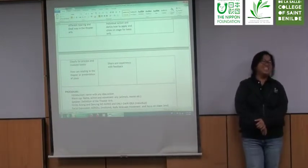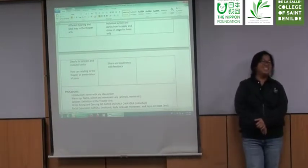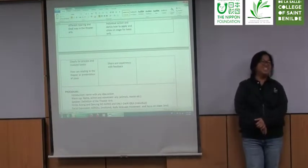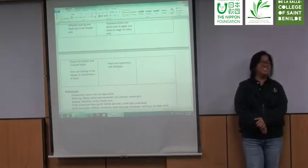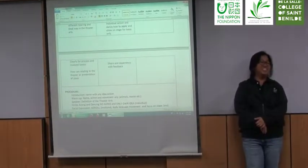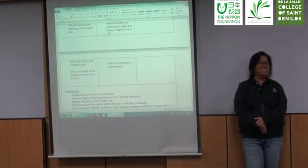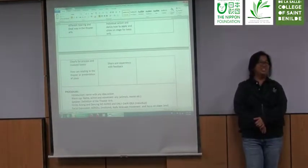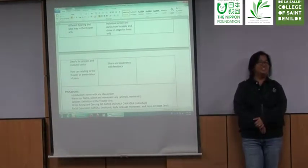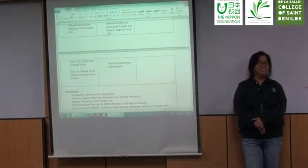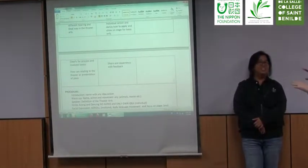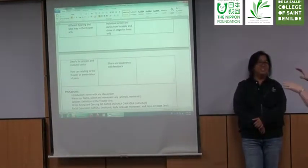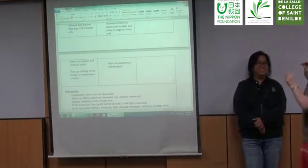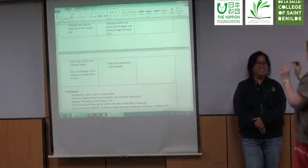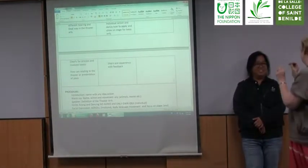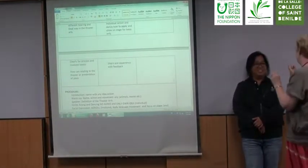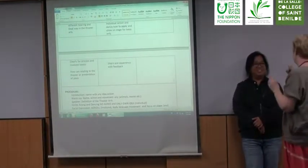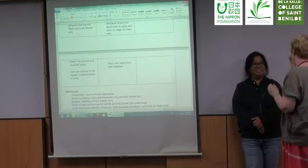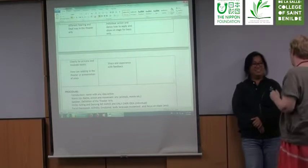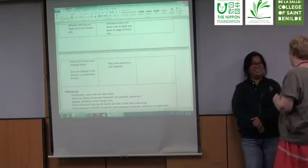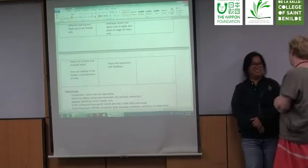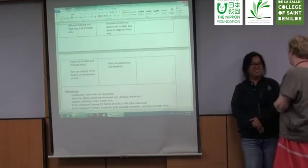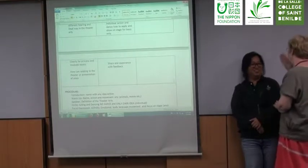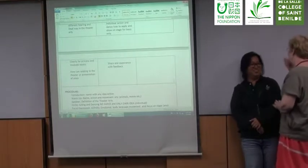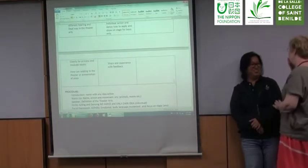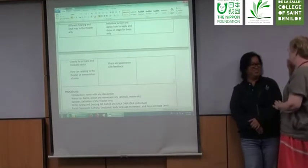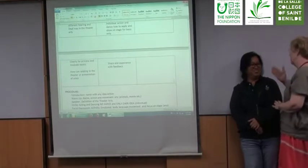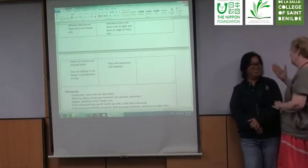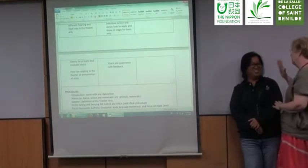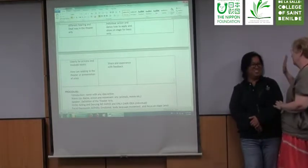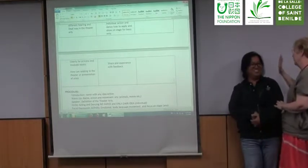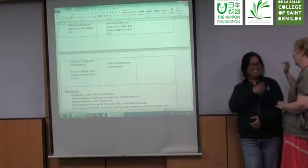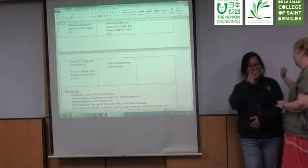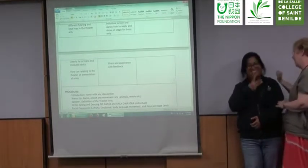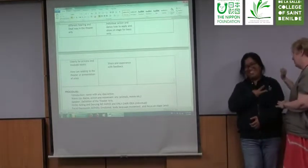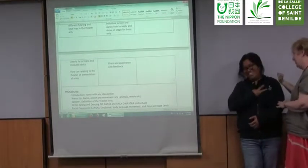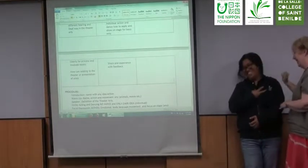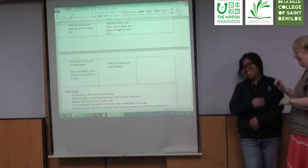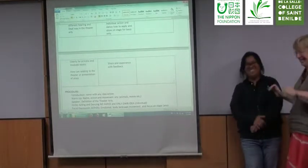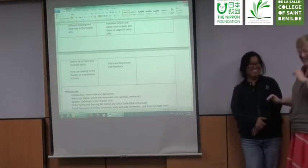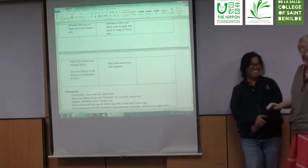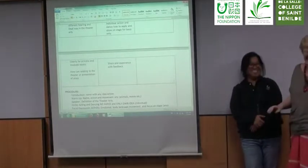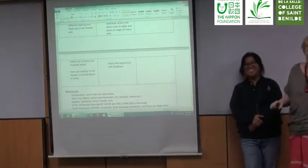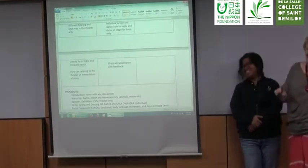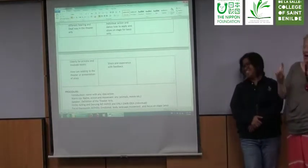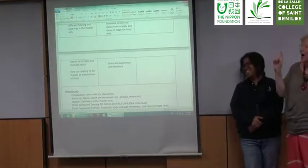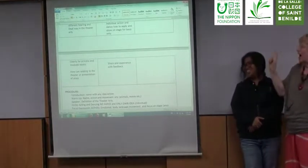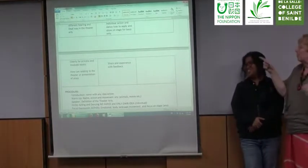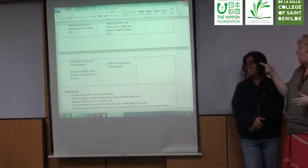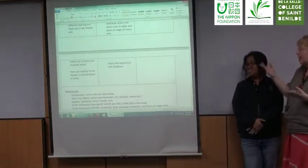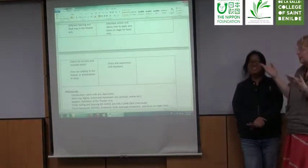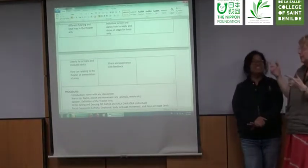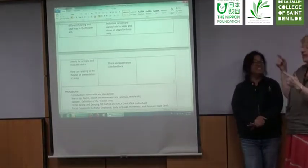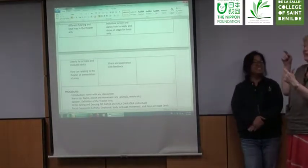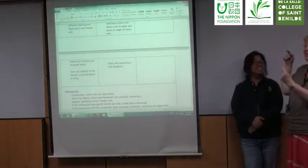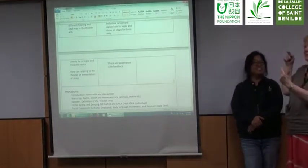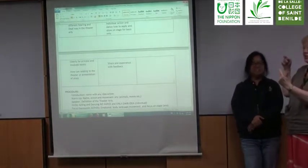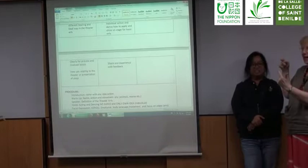I've seen the results of the